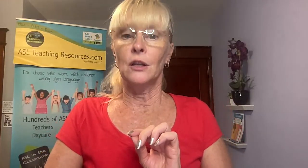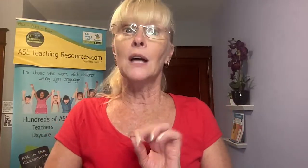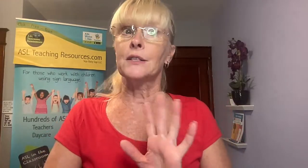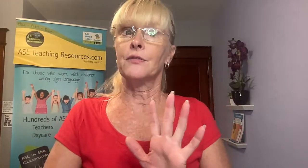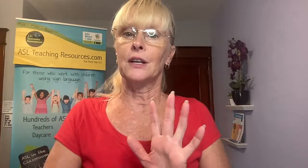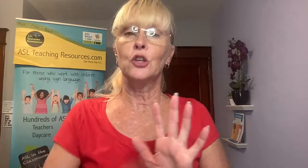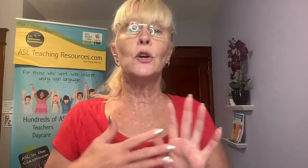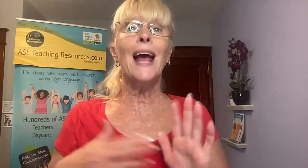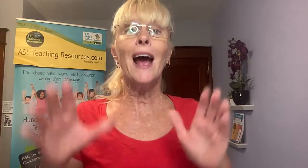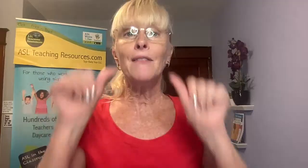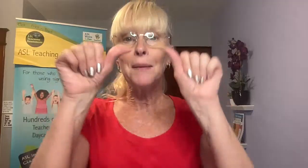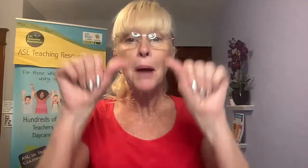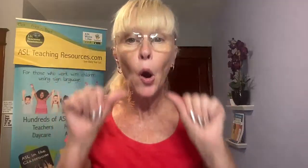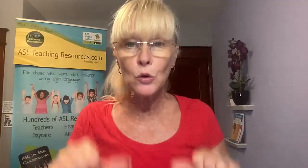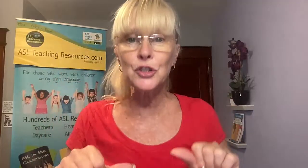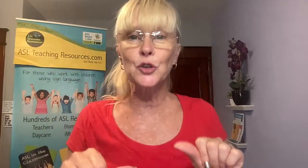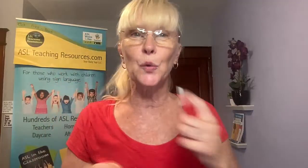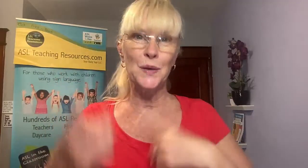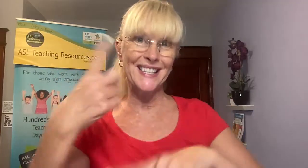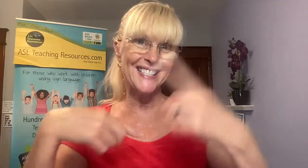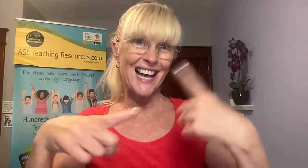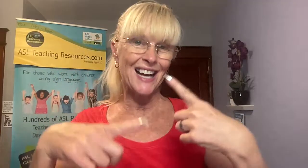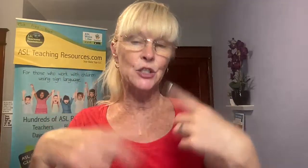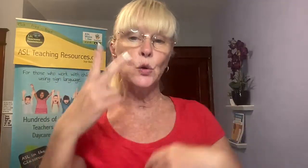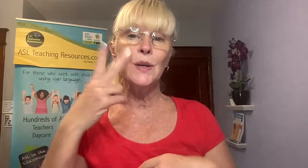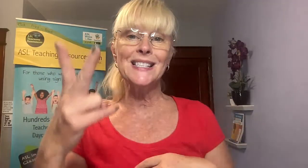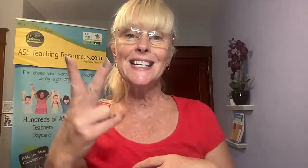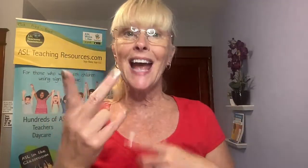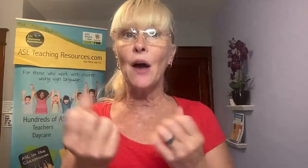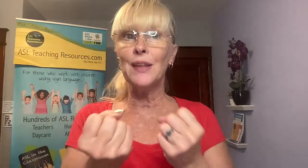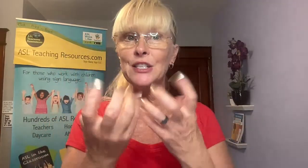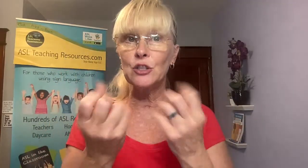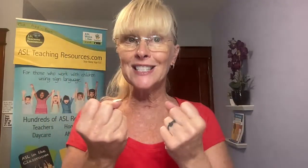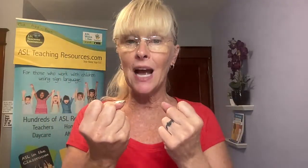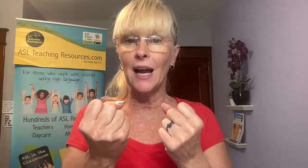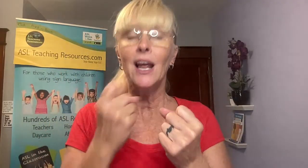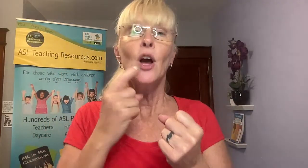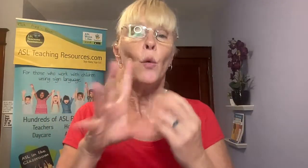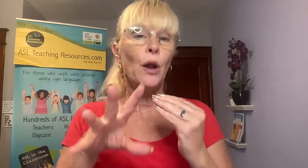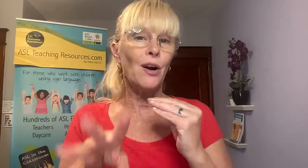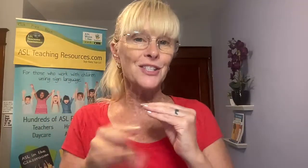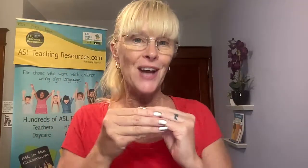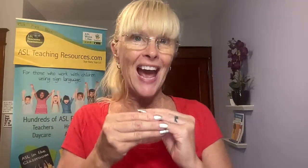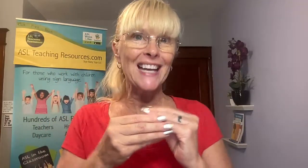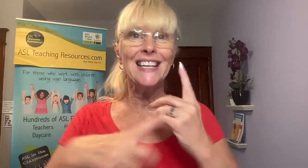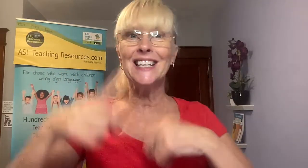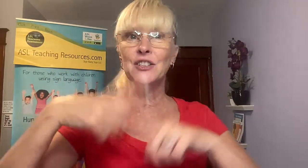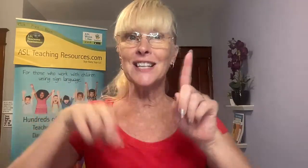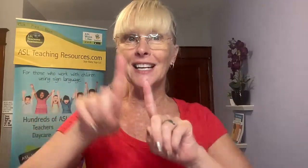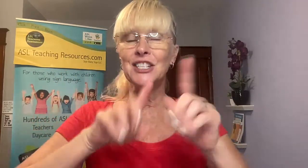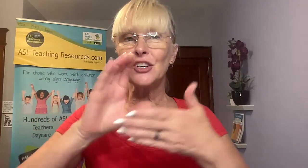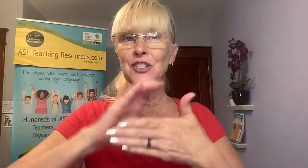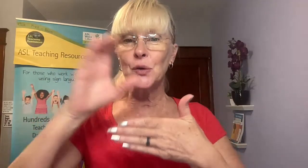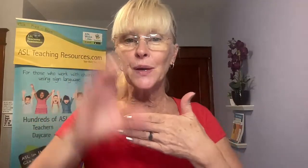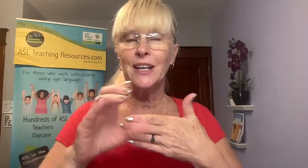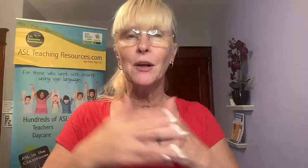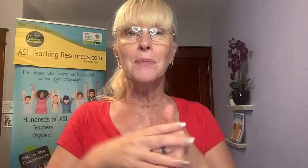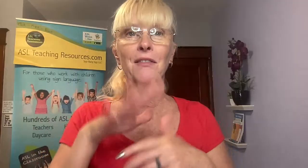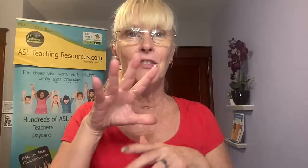lots of fun. You're going to have a poster with the signs so you can see how these are signed. We are also adding in our Signing Stars curriculum